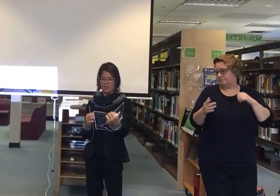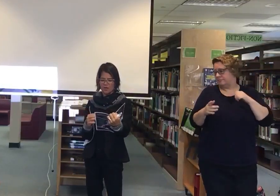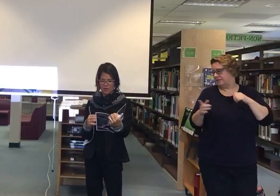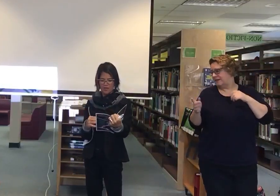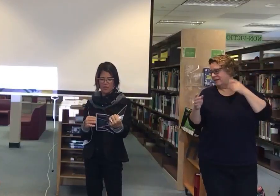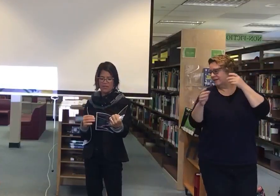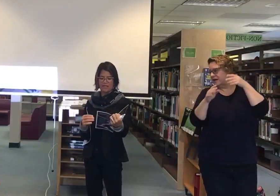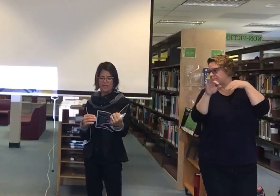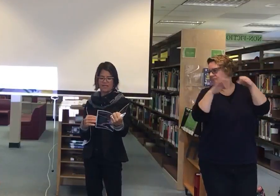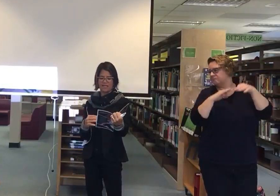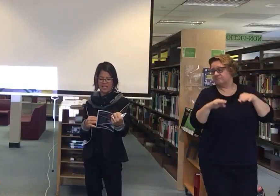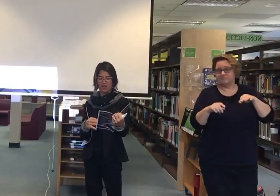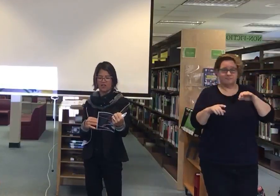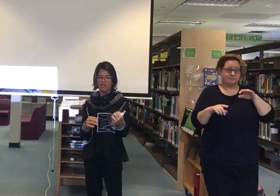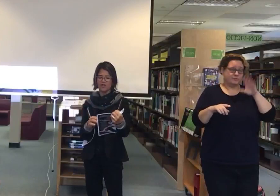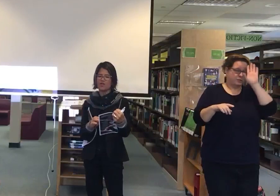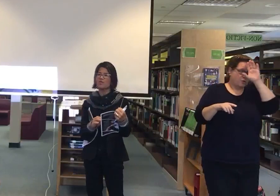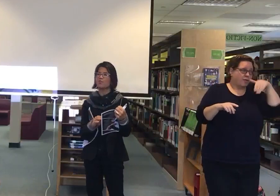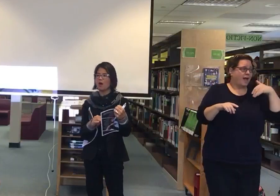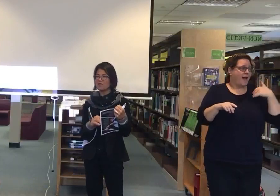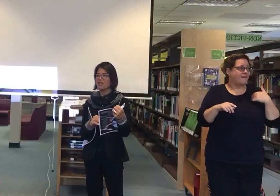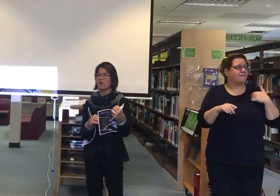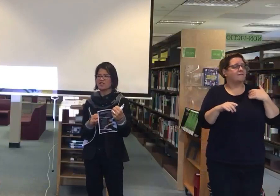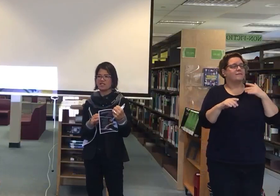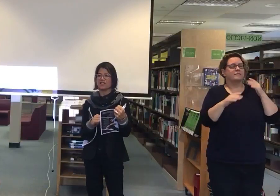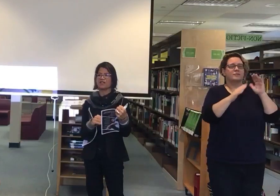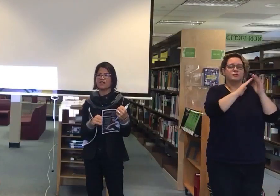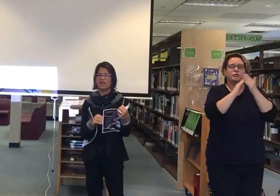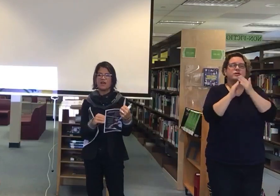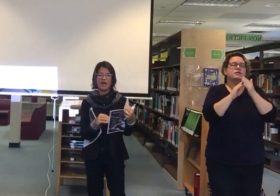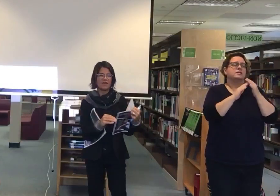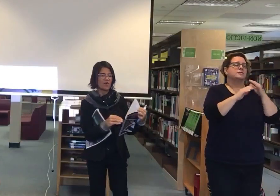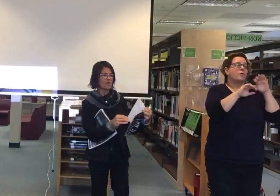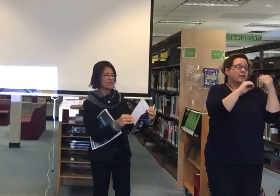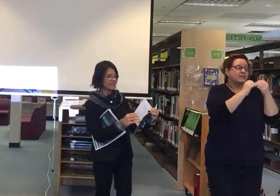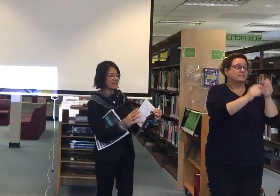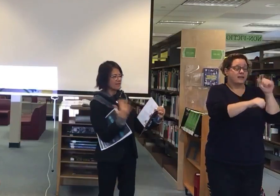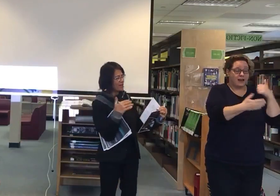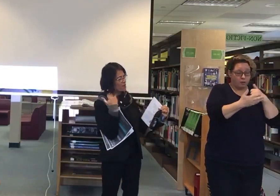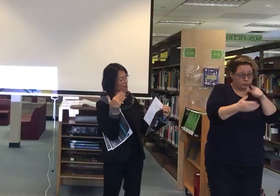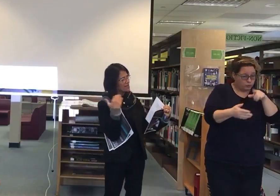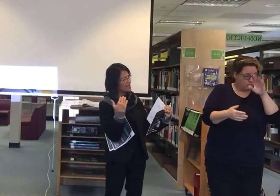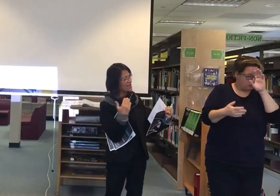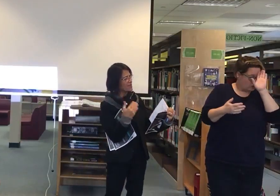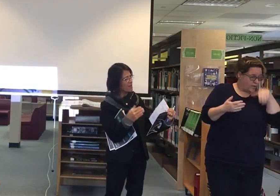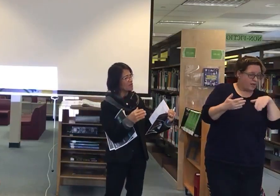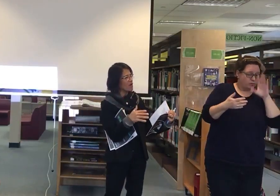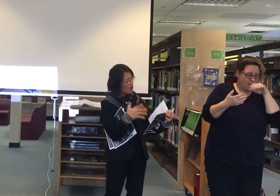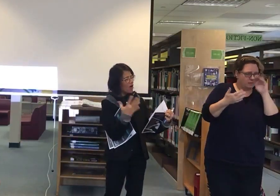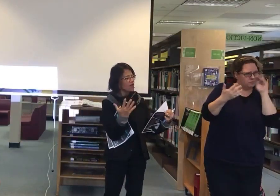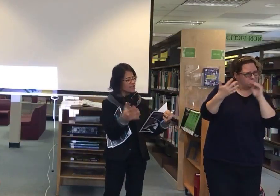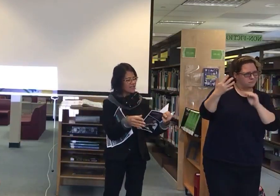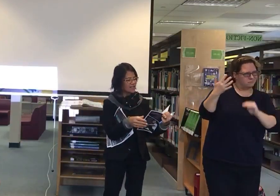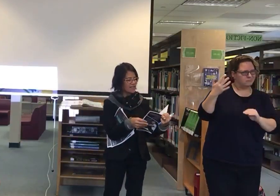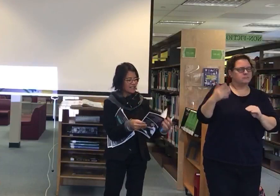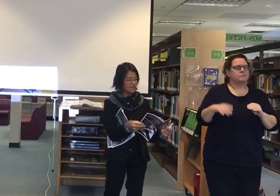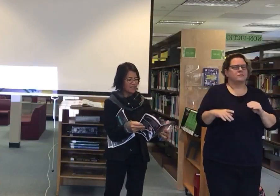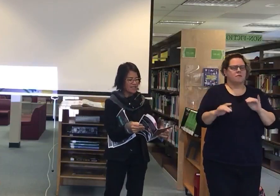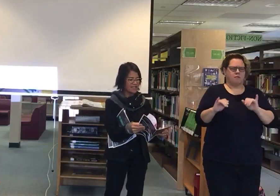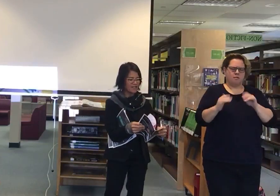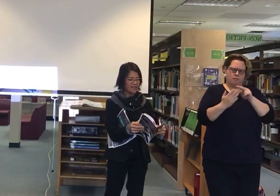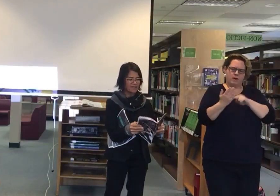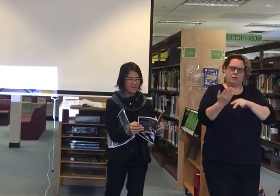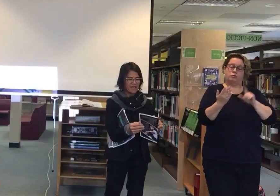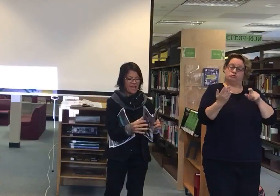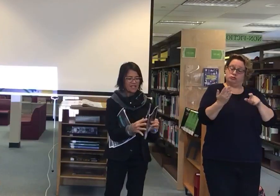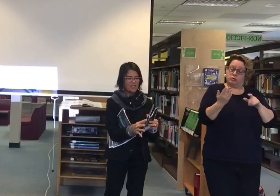of community resources and technology. And so there's some prompting questions here for them, just to get their minds thinking about all the details they need to